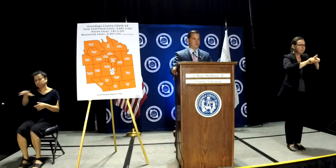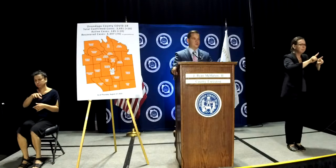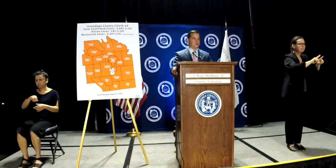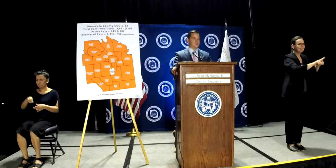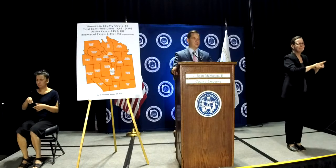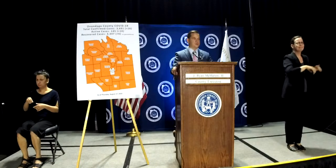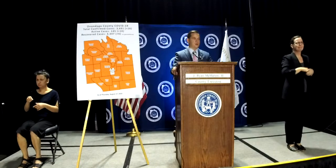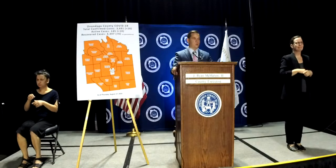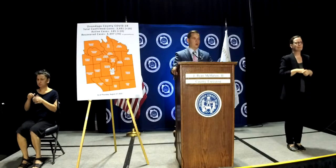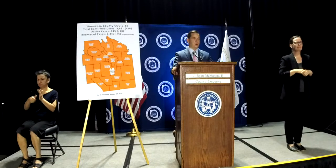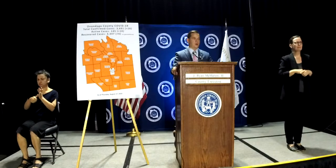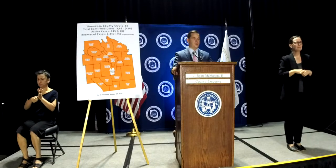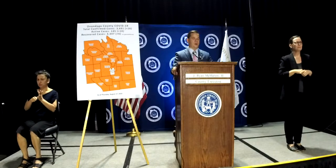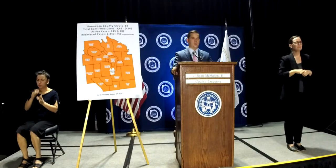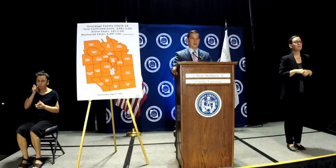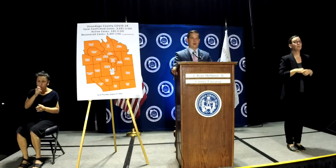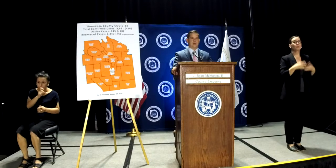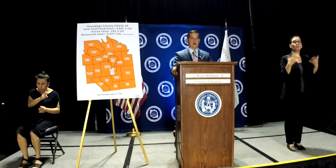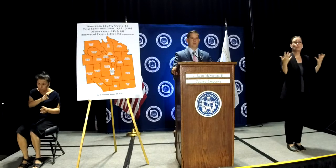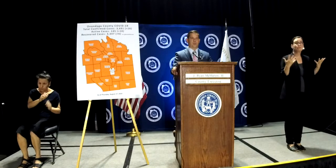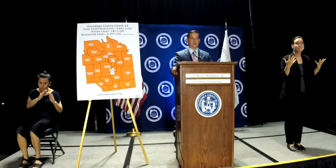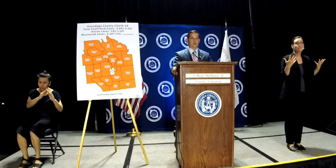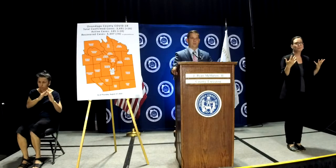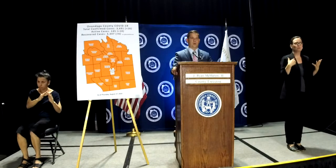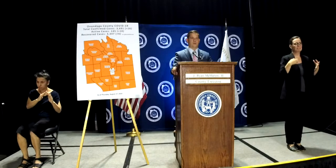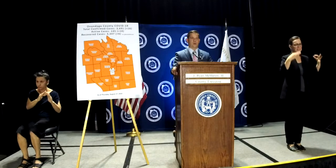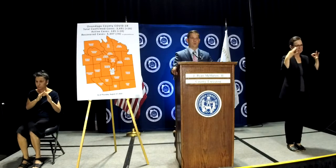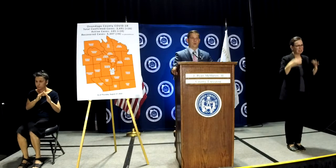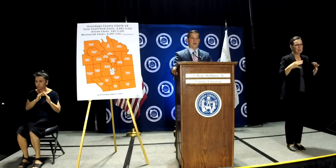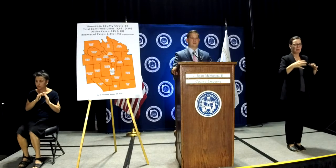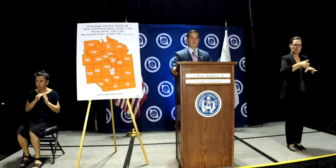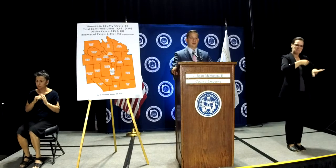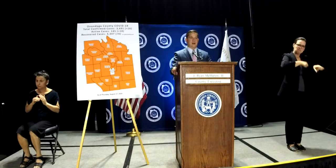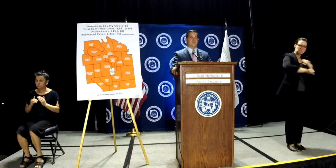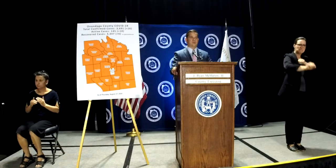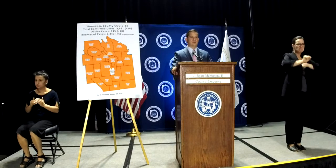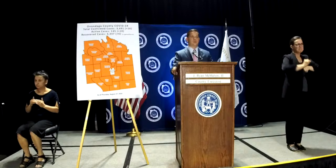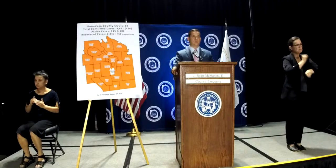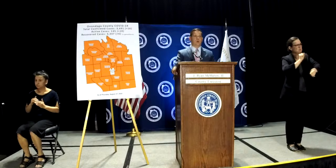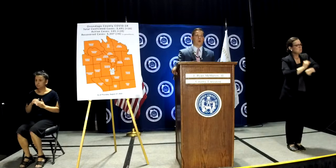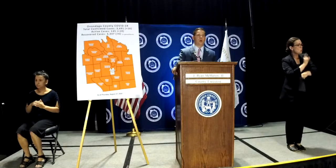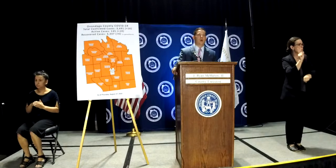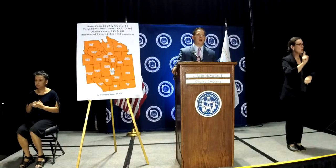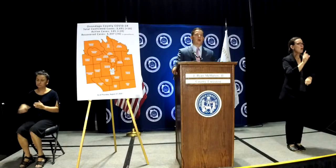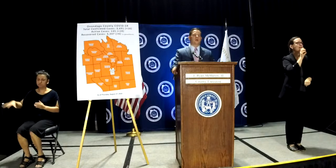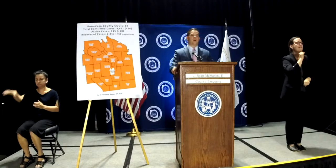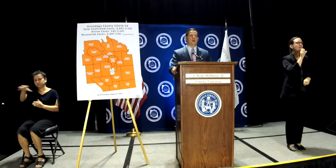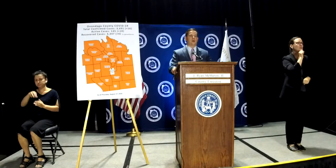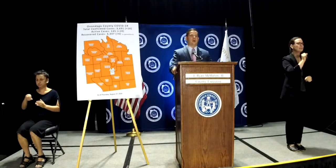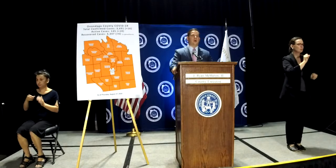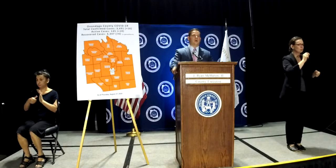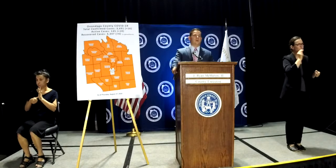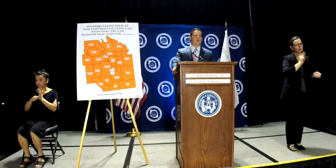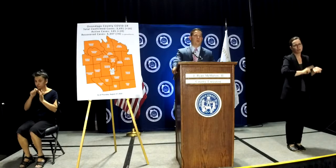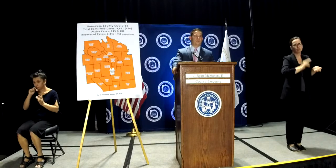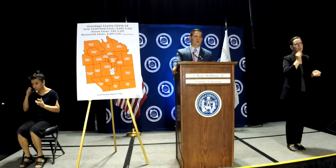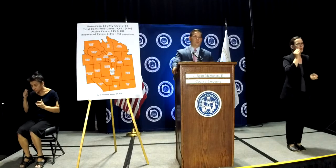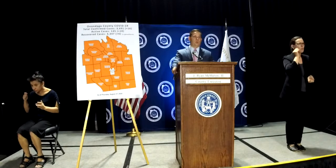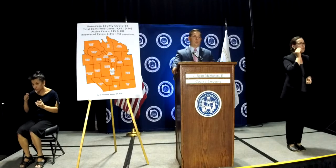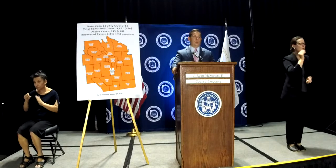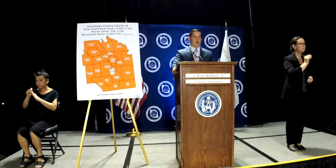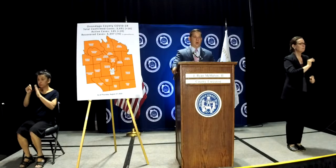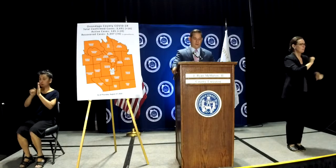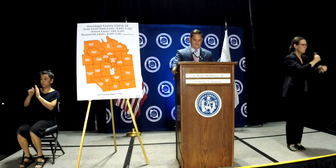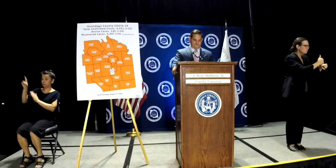our senior facilities that were under county health purview. We asked the state, obviously, to do more under their